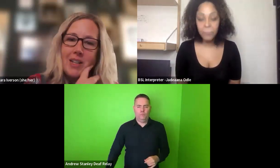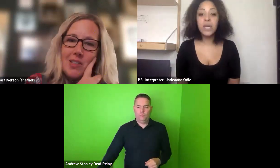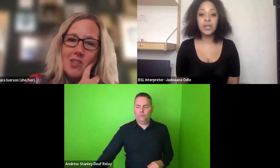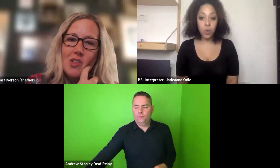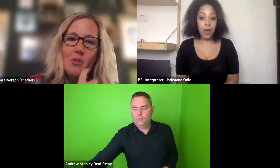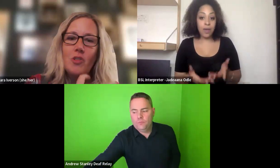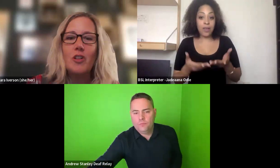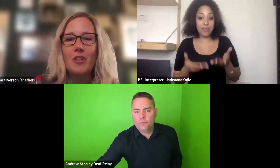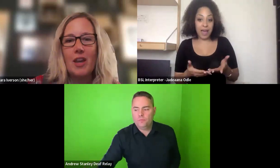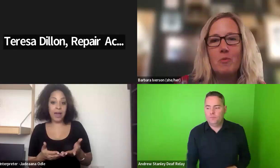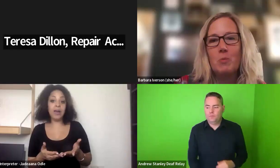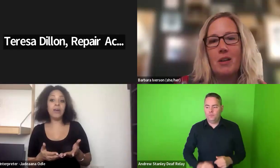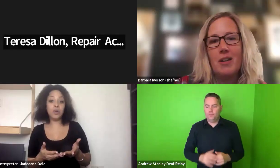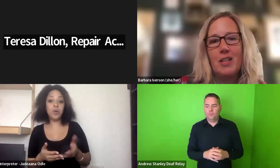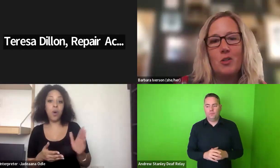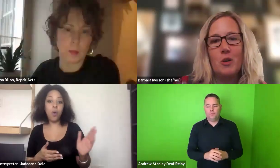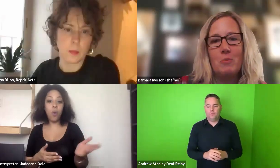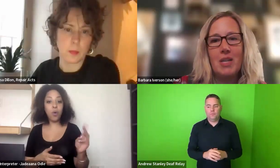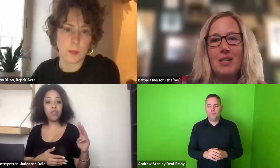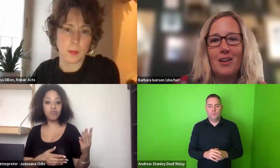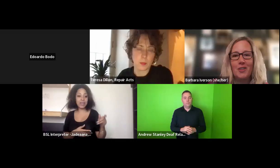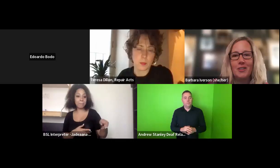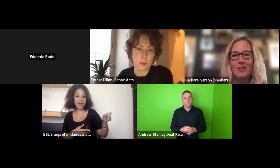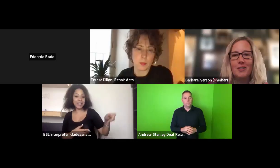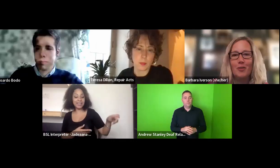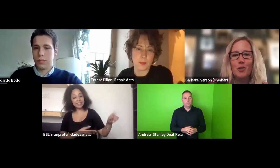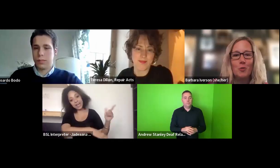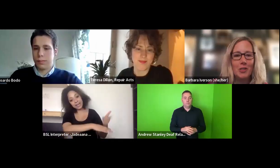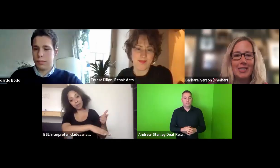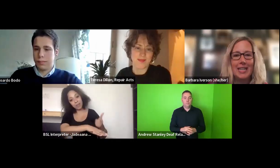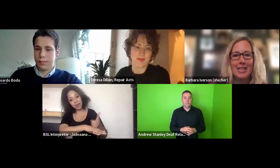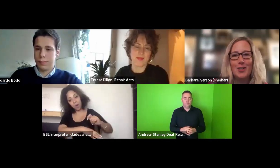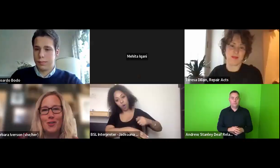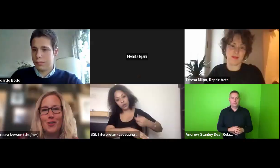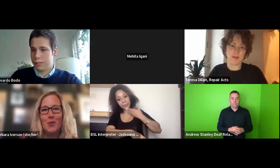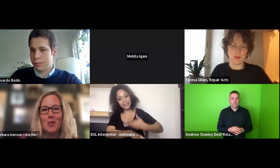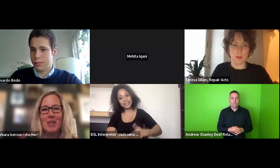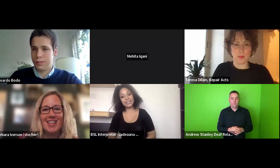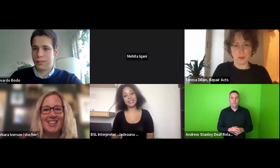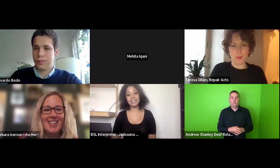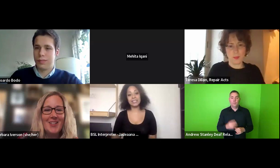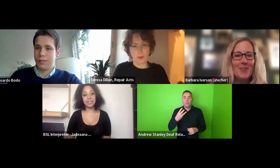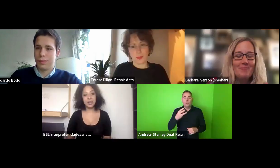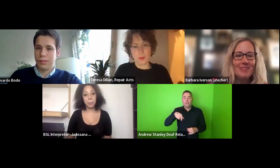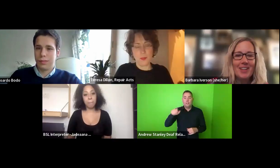of our panelists to turn their cameras back on and join me on the virtual stage, so to